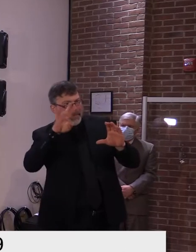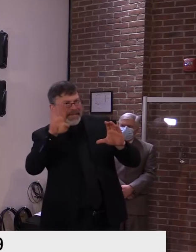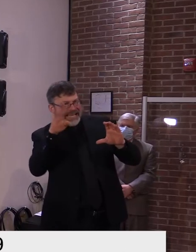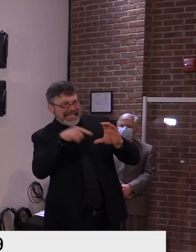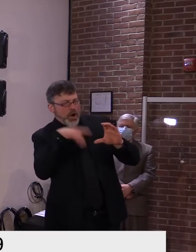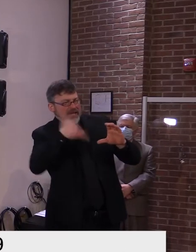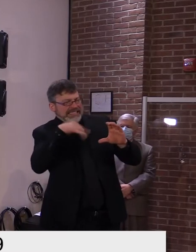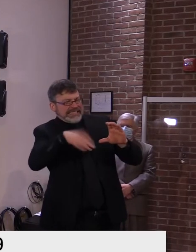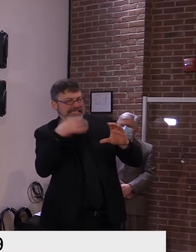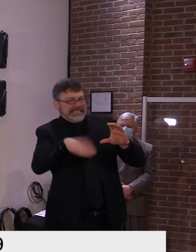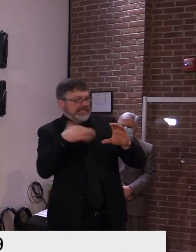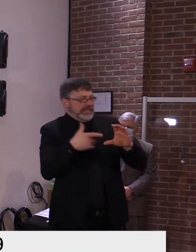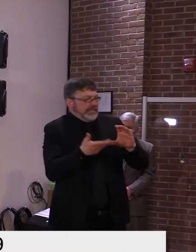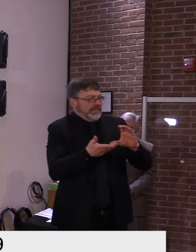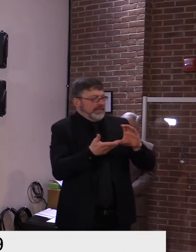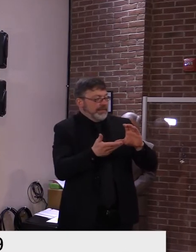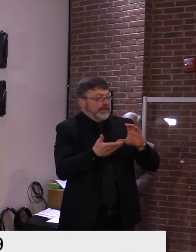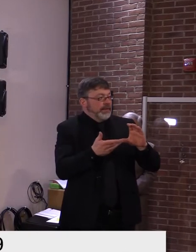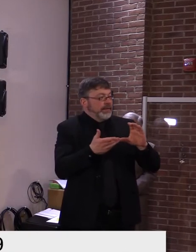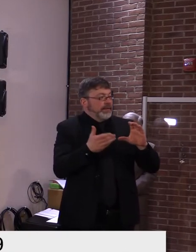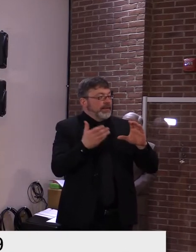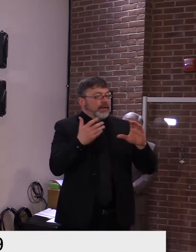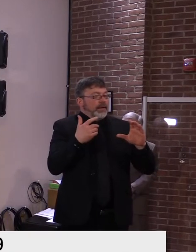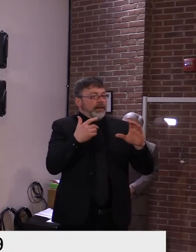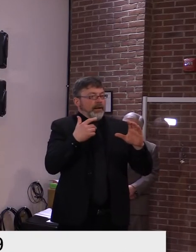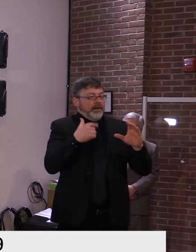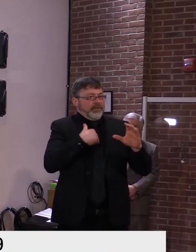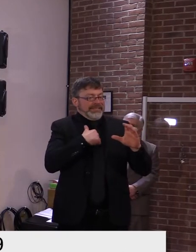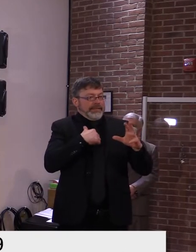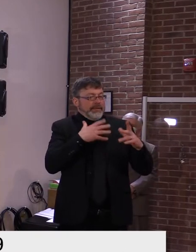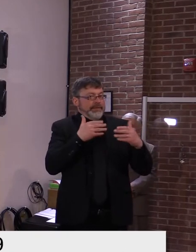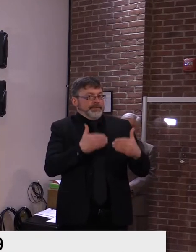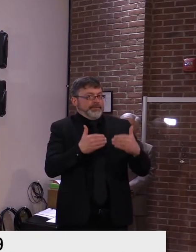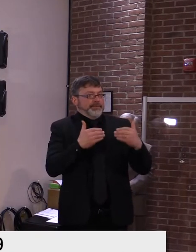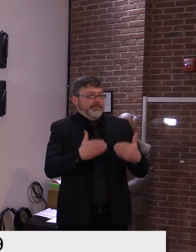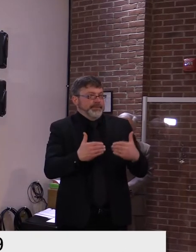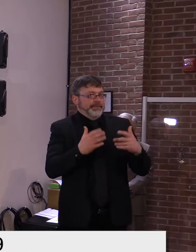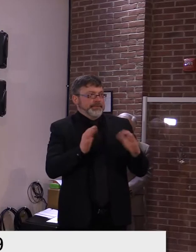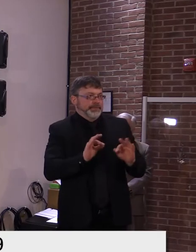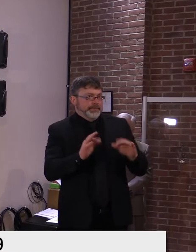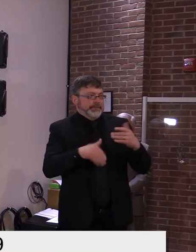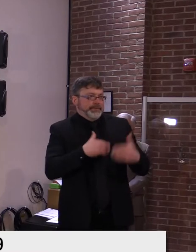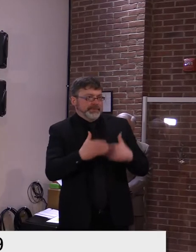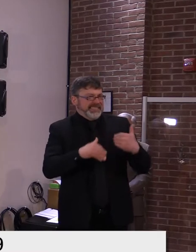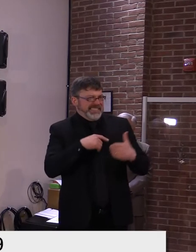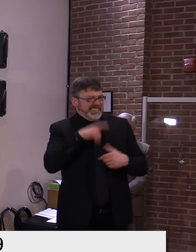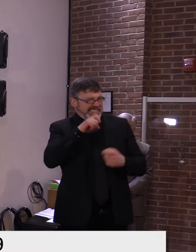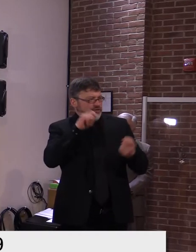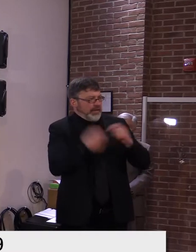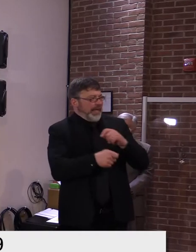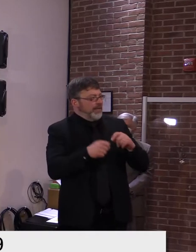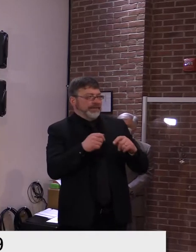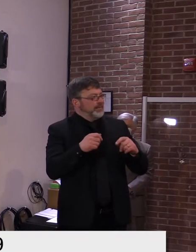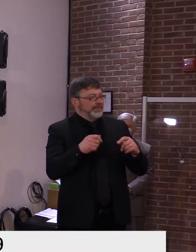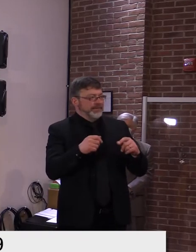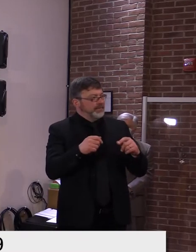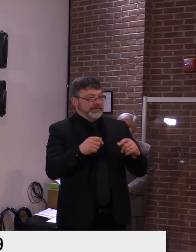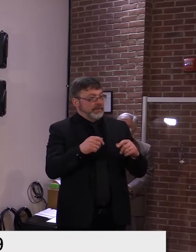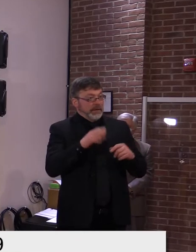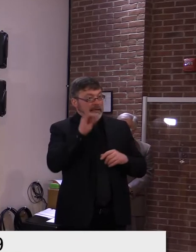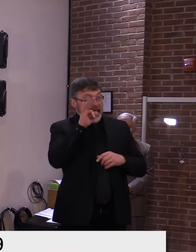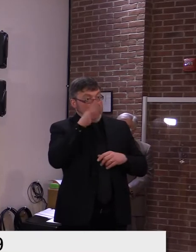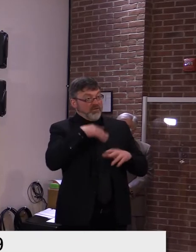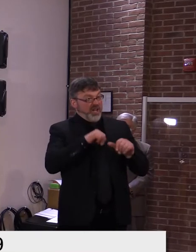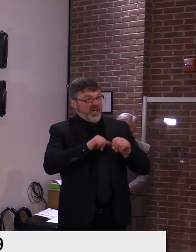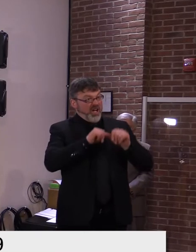going without any changes, it goes bankrupt, because there won't be enough money there to pay everyone. So we